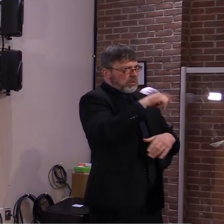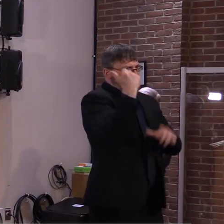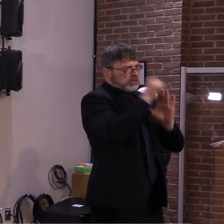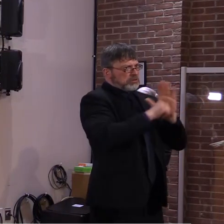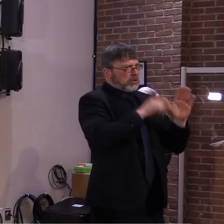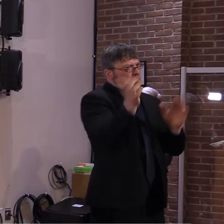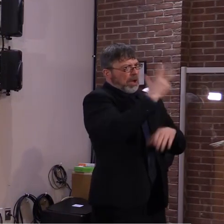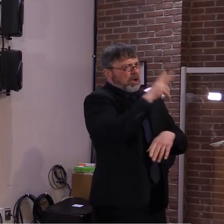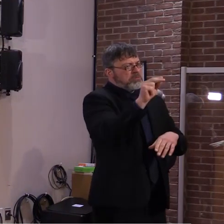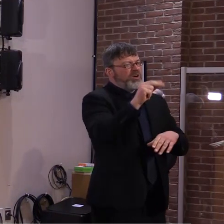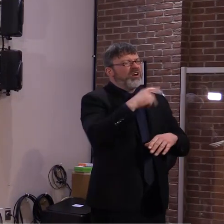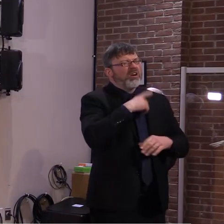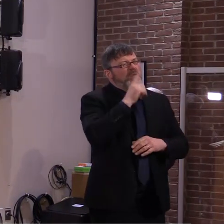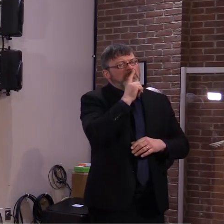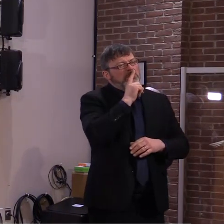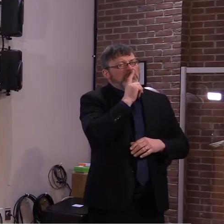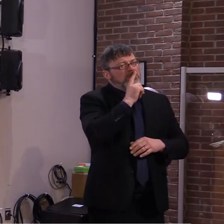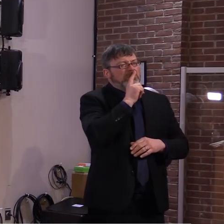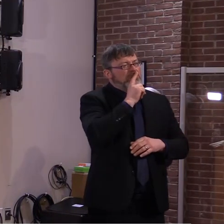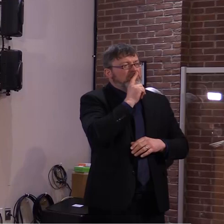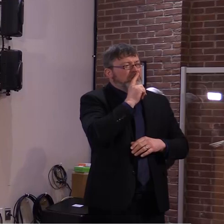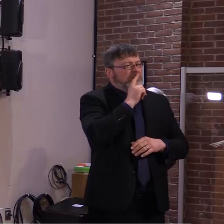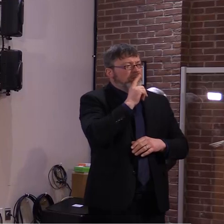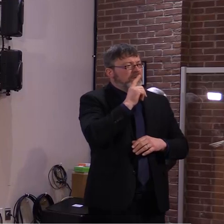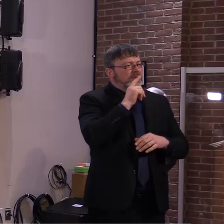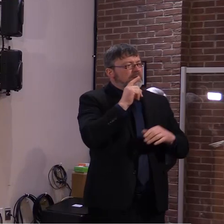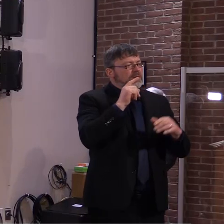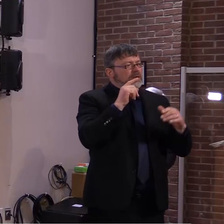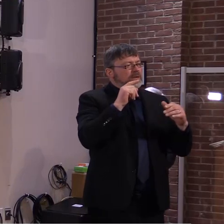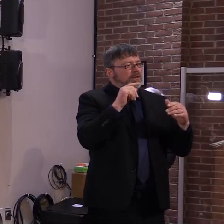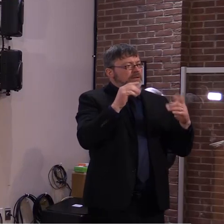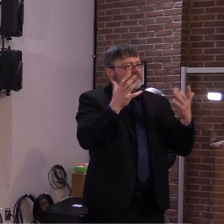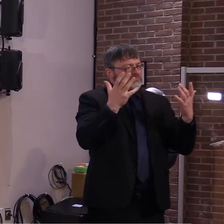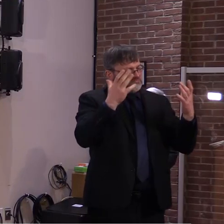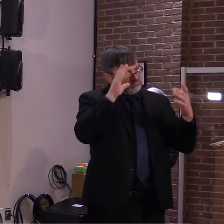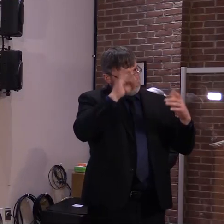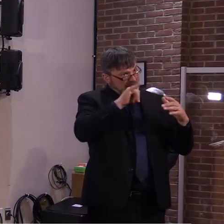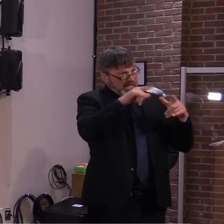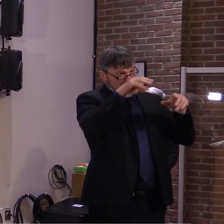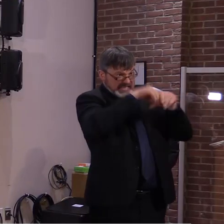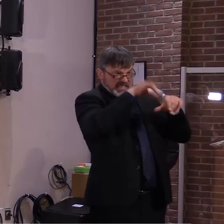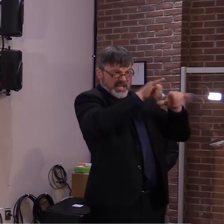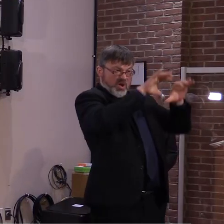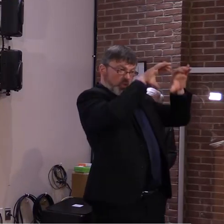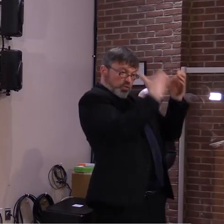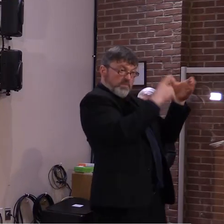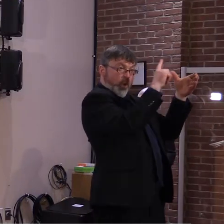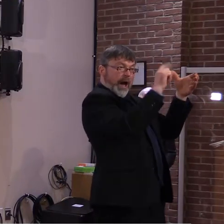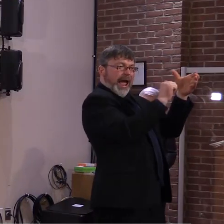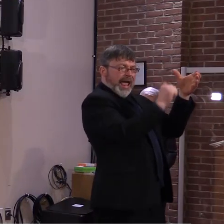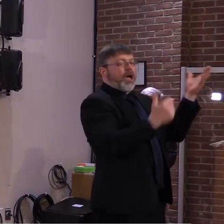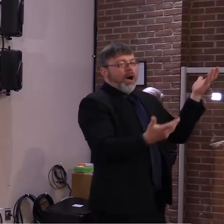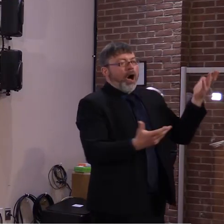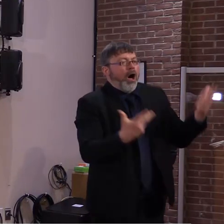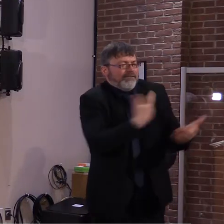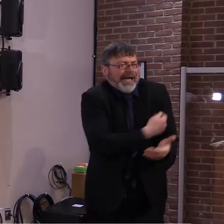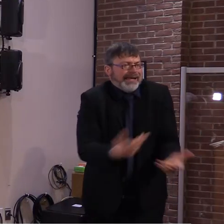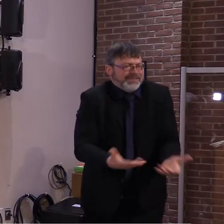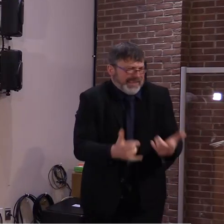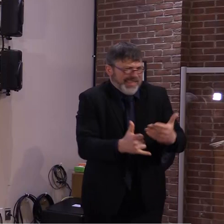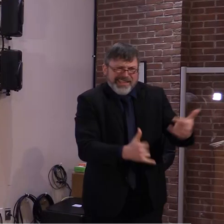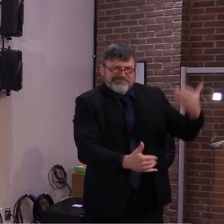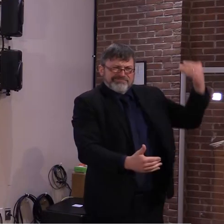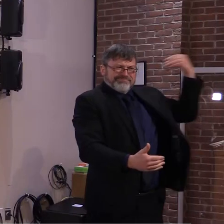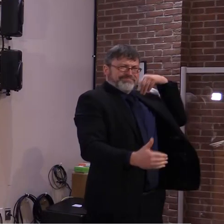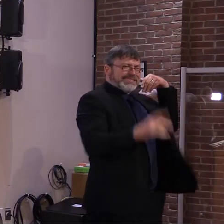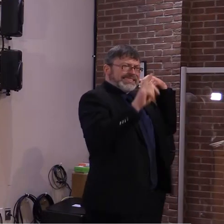virus. So they became part of our 1A group, because in fact, that's the function they were holding in society. There's